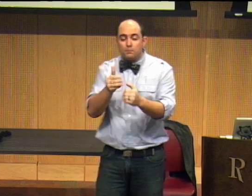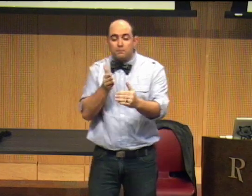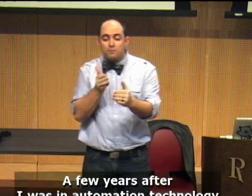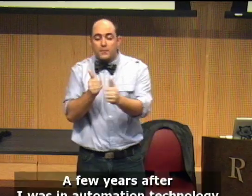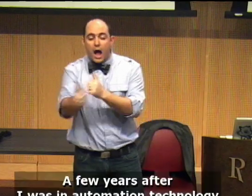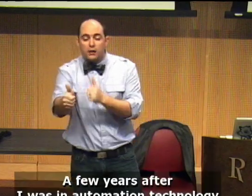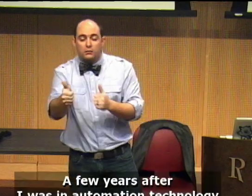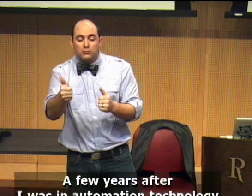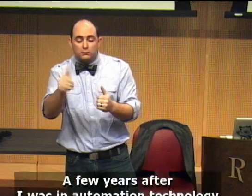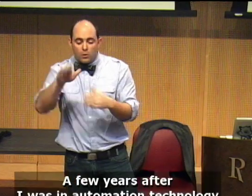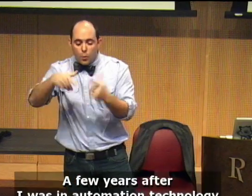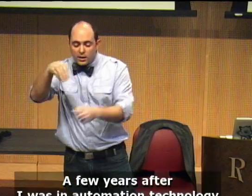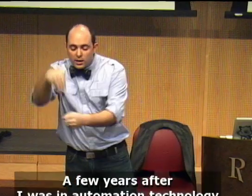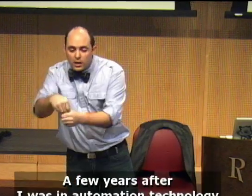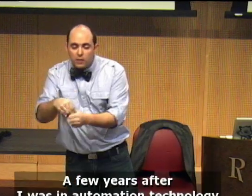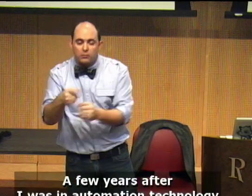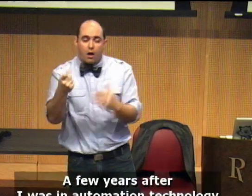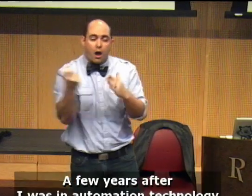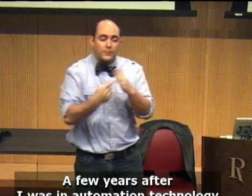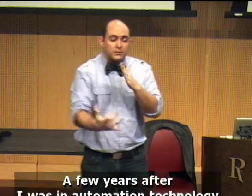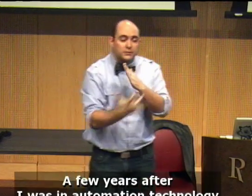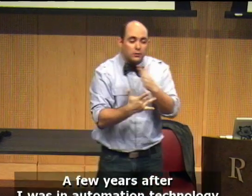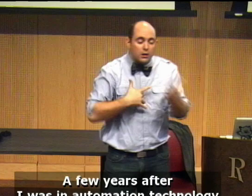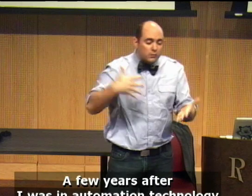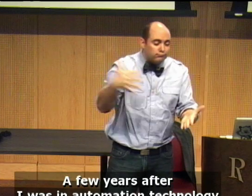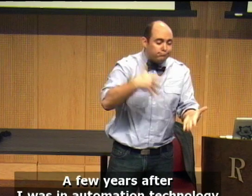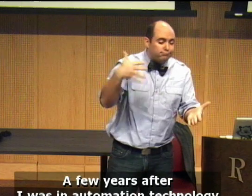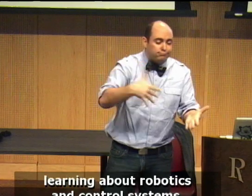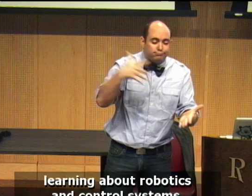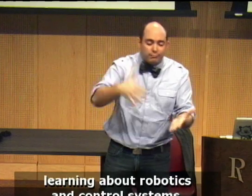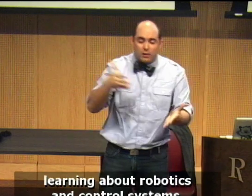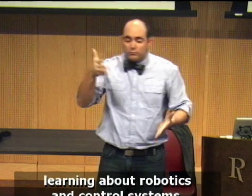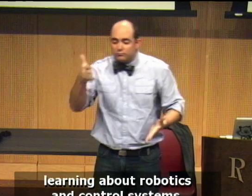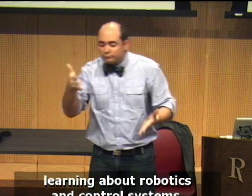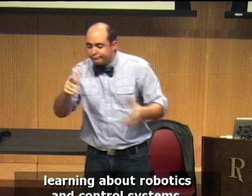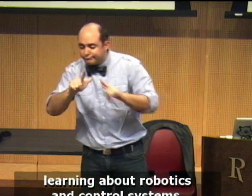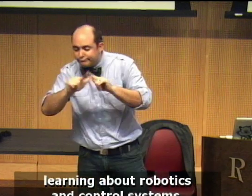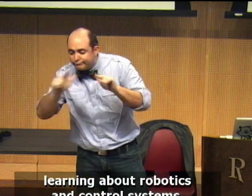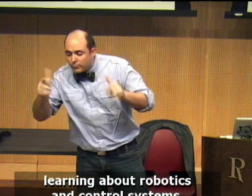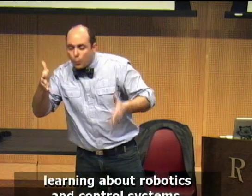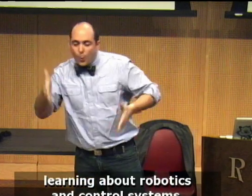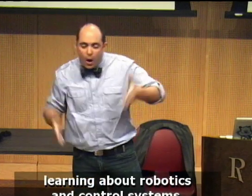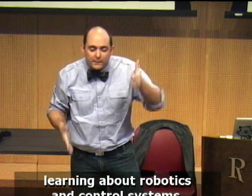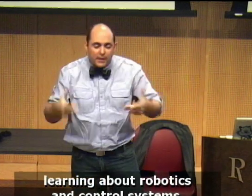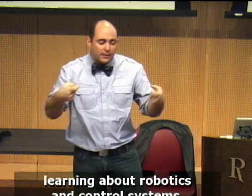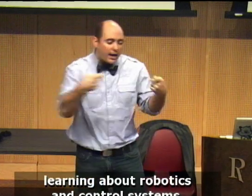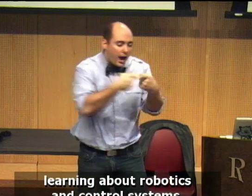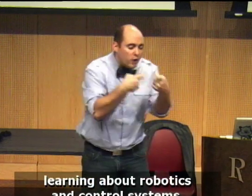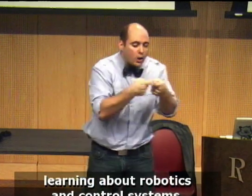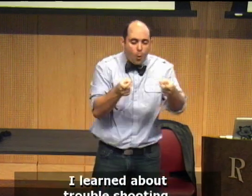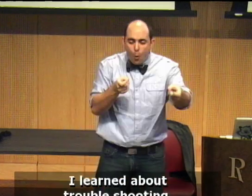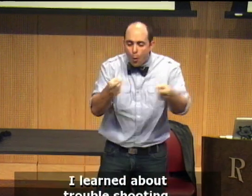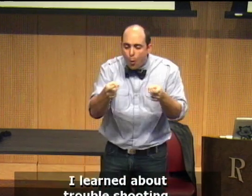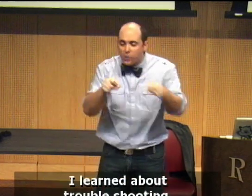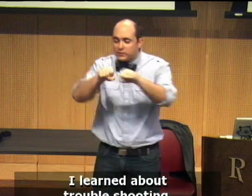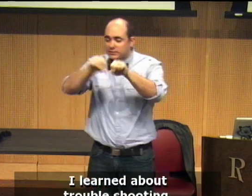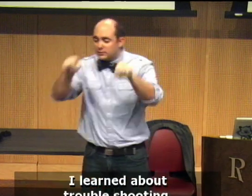A few years after I was in automation technology, learning about robotics and control systems, I learned about